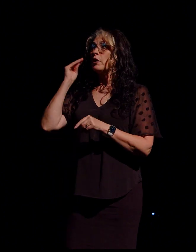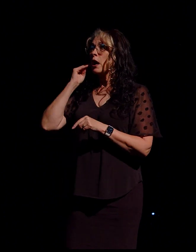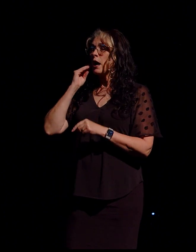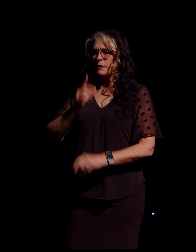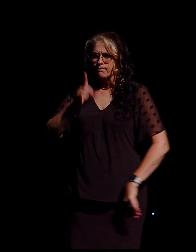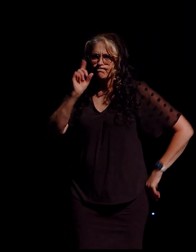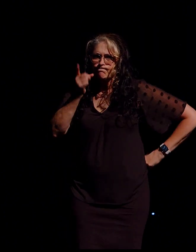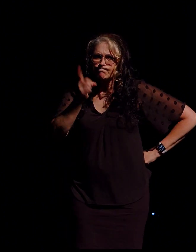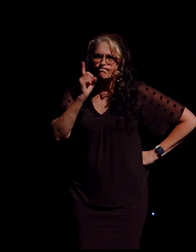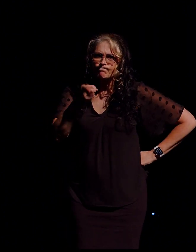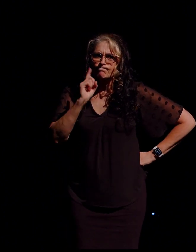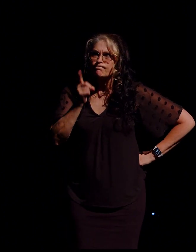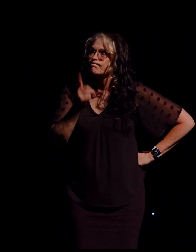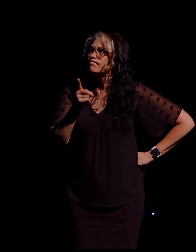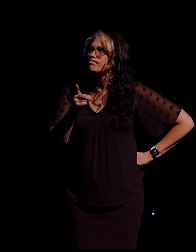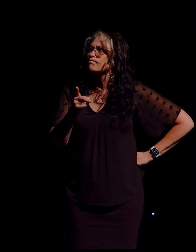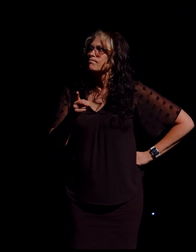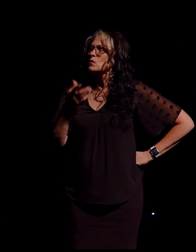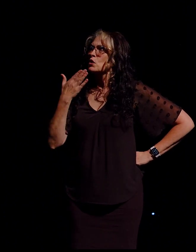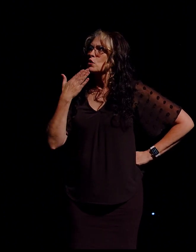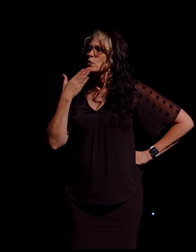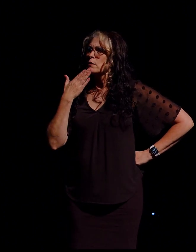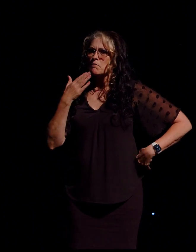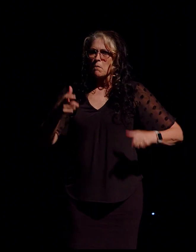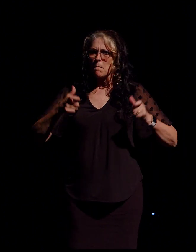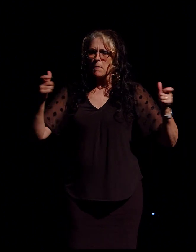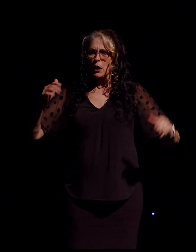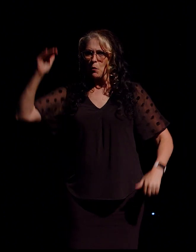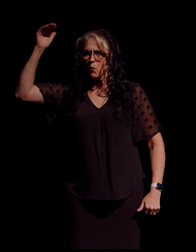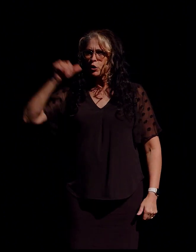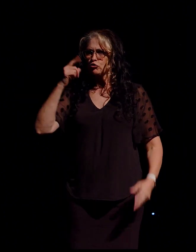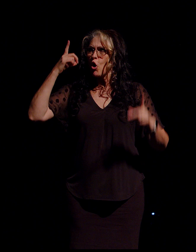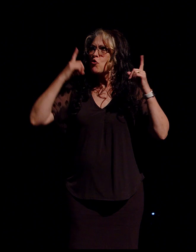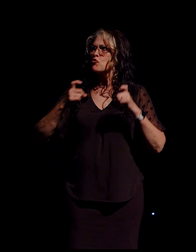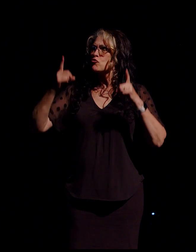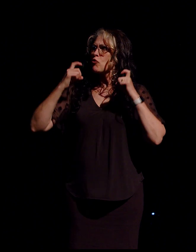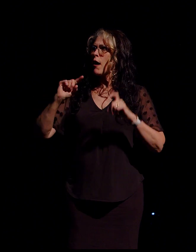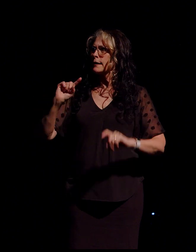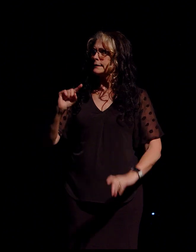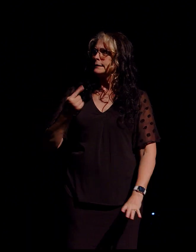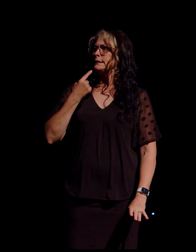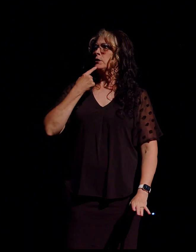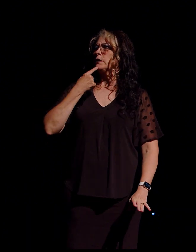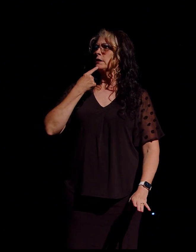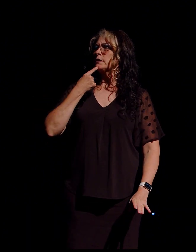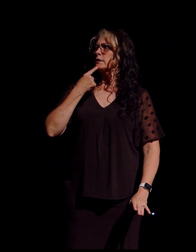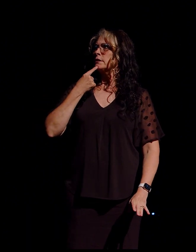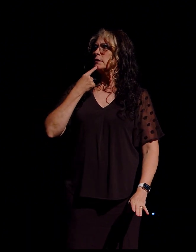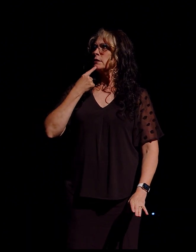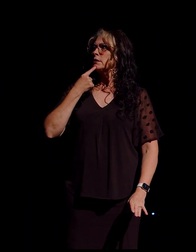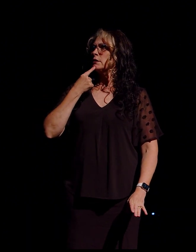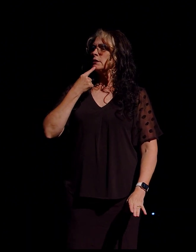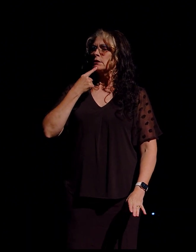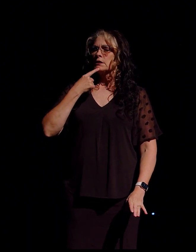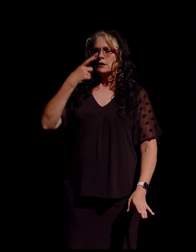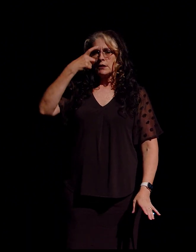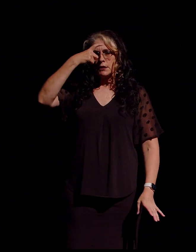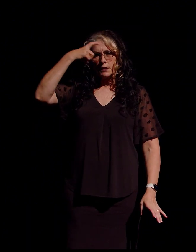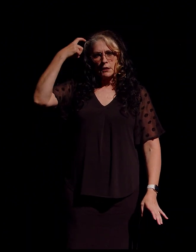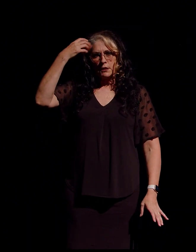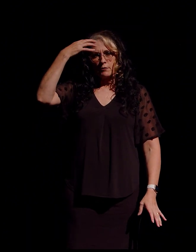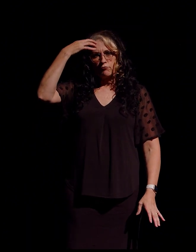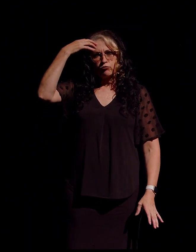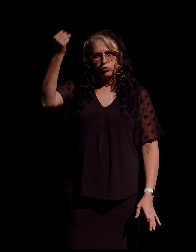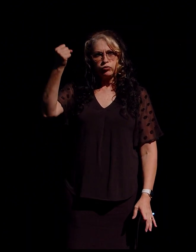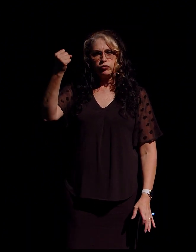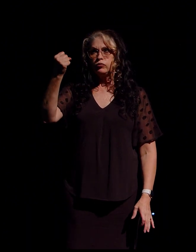me and said, "Now, Andrew, big boys don't cry," looking very serious. And you know, it's burned in my memory